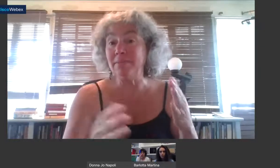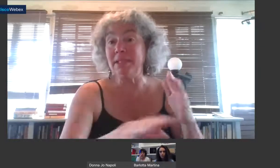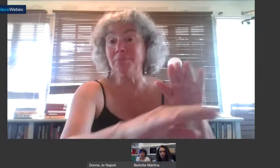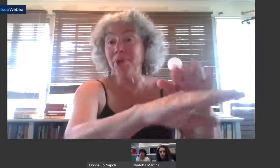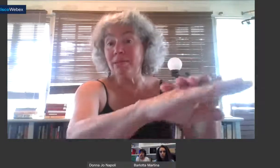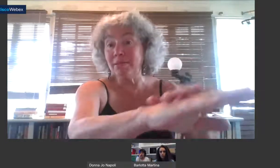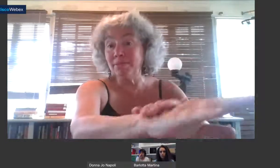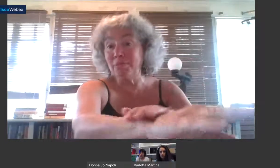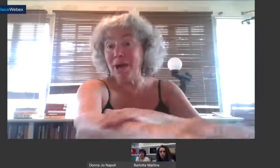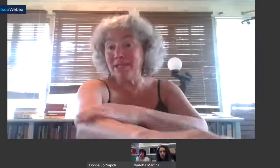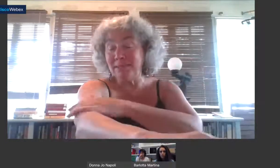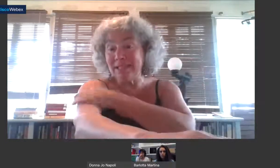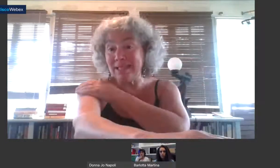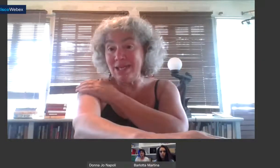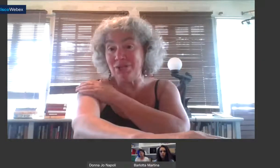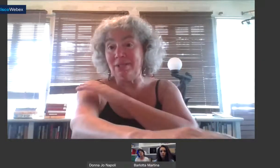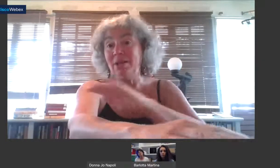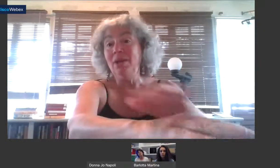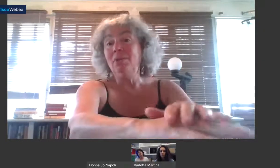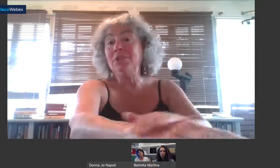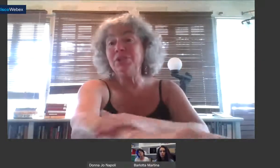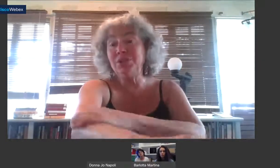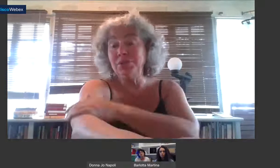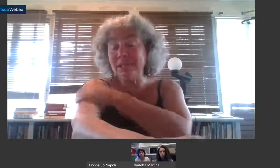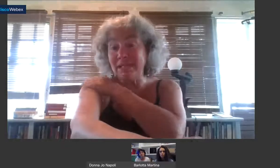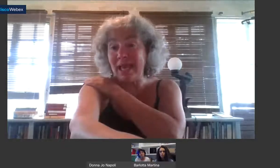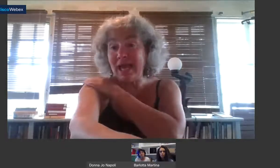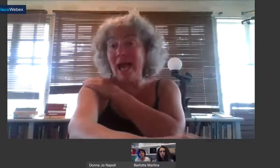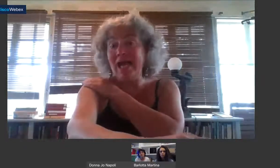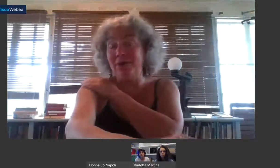than proximalization, which is using a higher